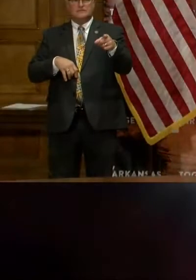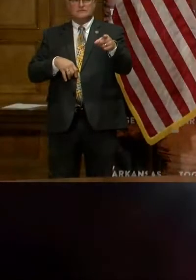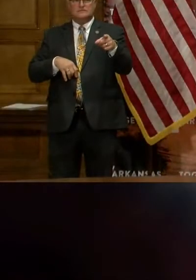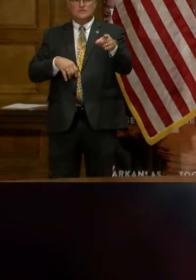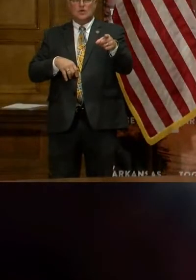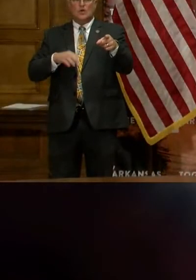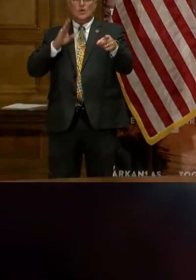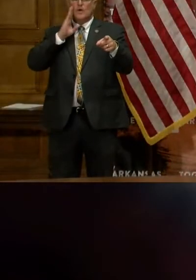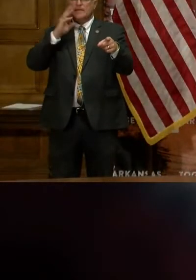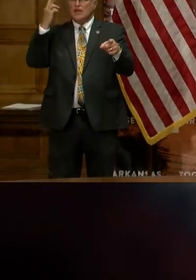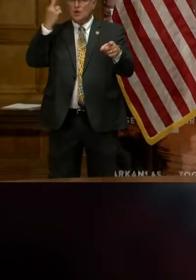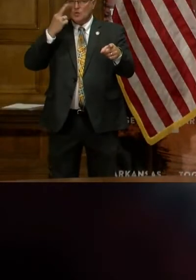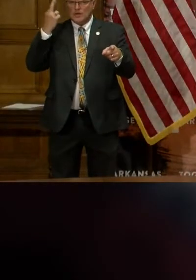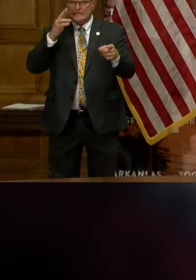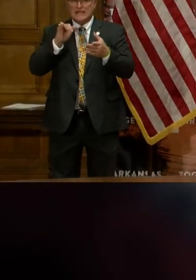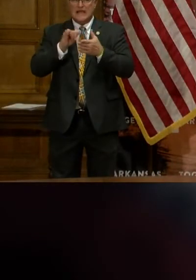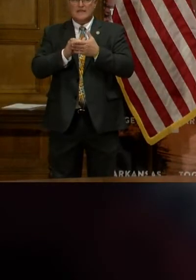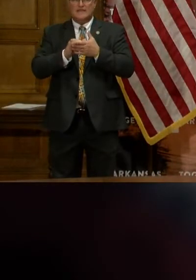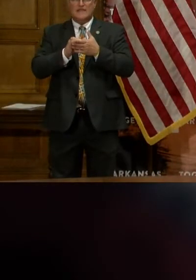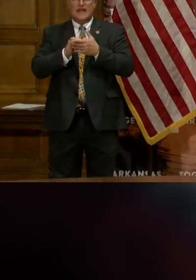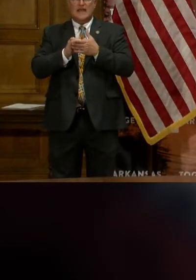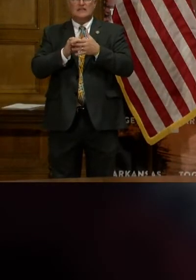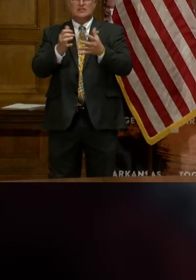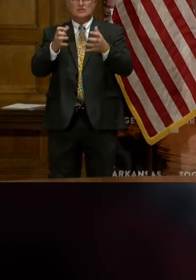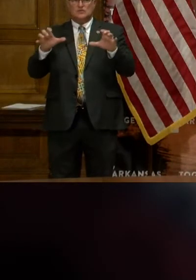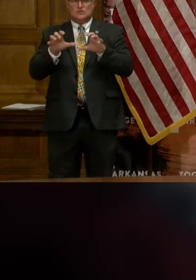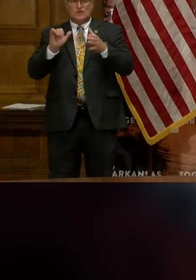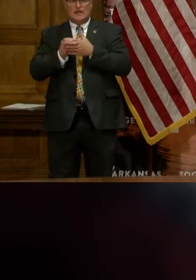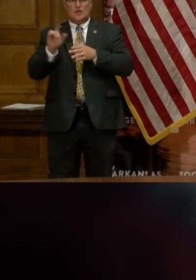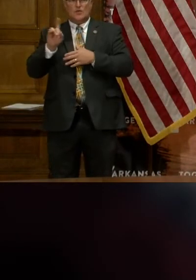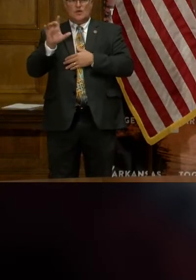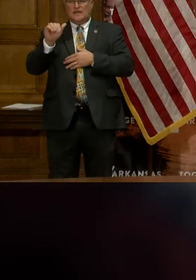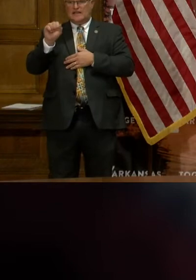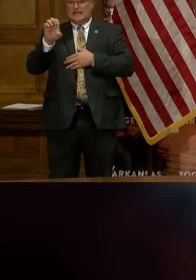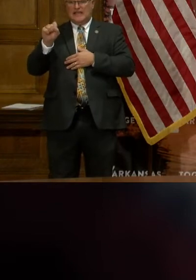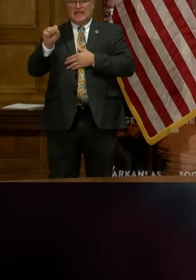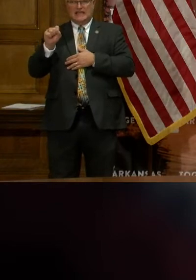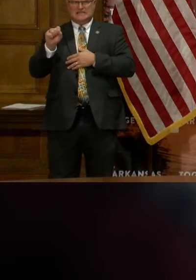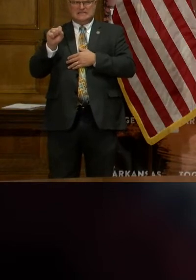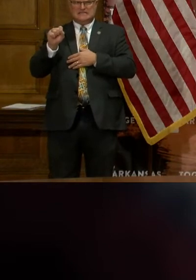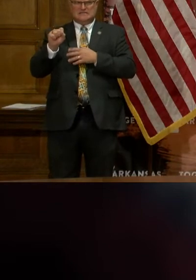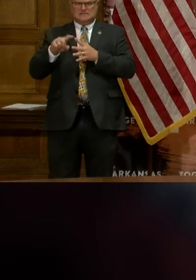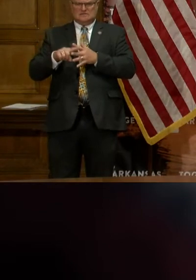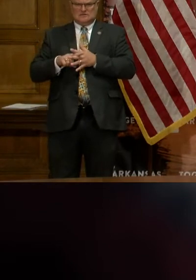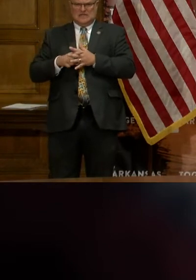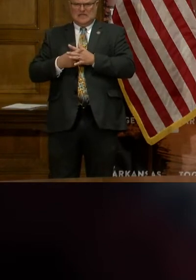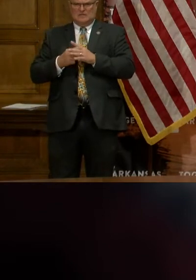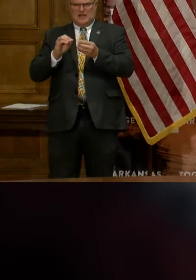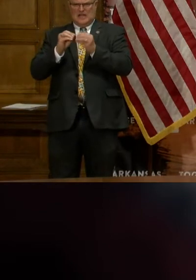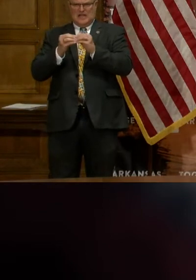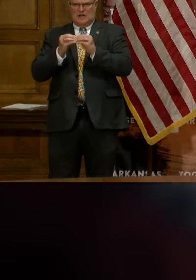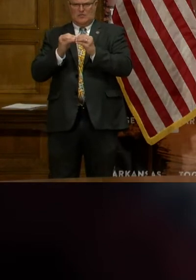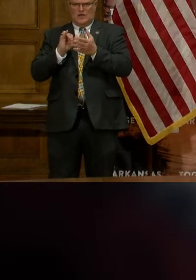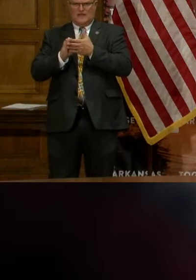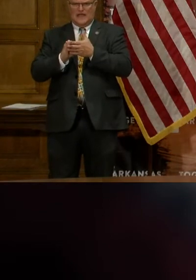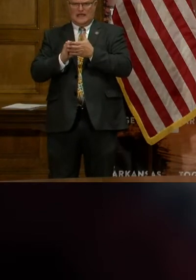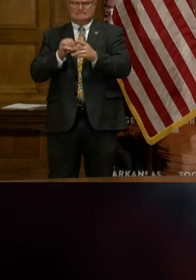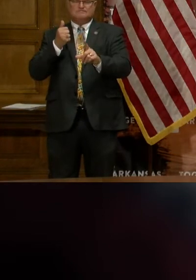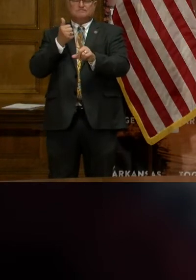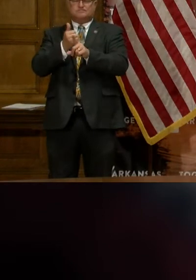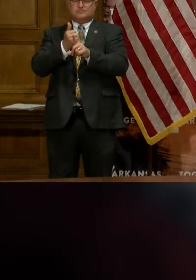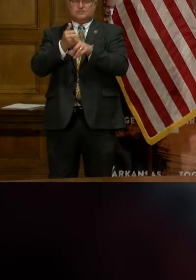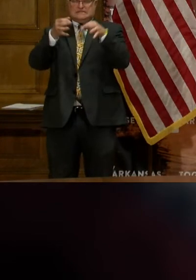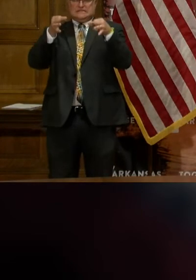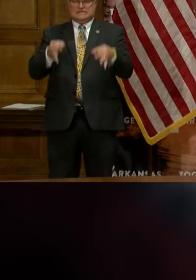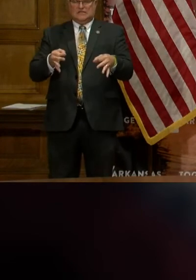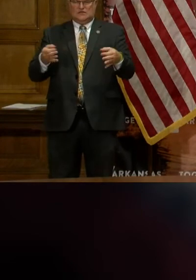ever be a reason that you opt to do that? Would the cases where there be a certain threshold of cases that would warrant you to